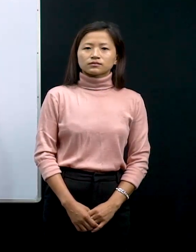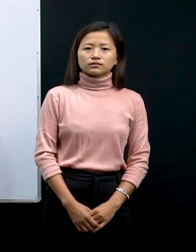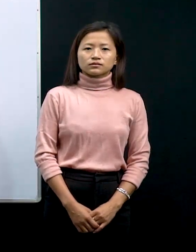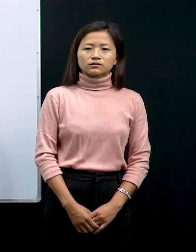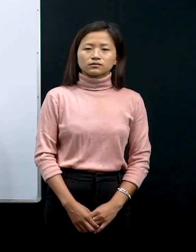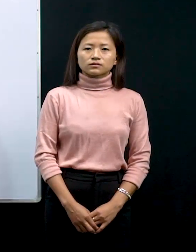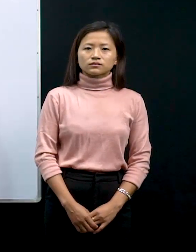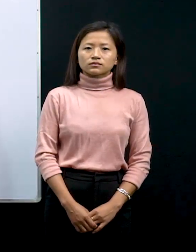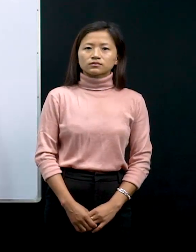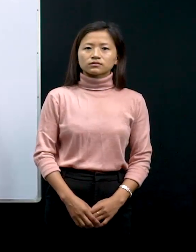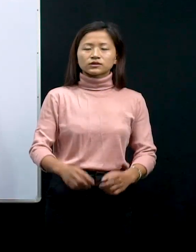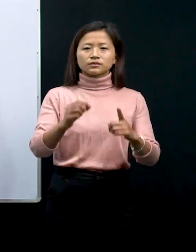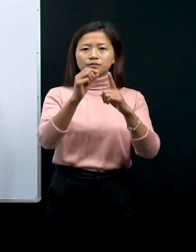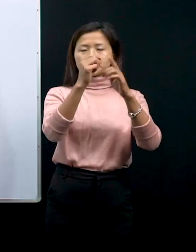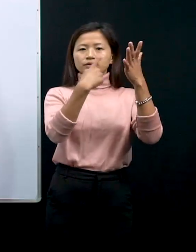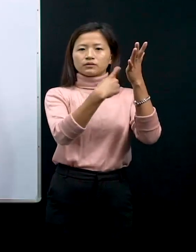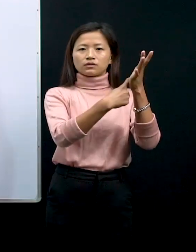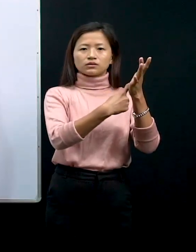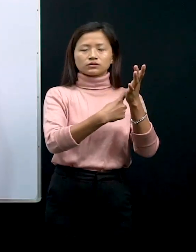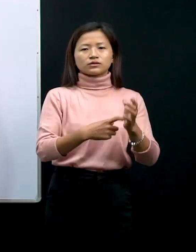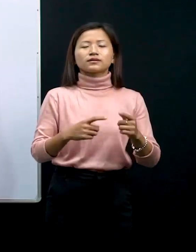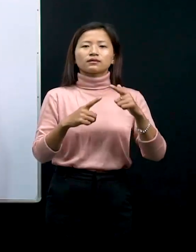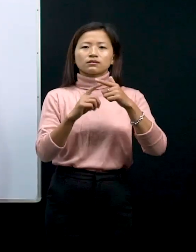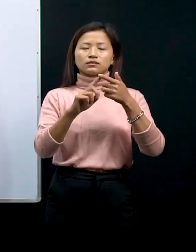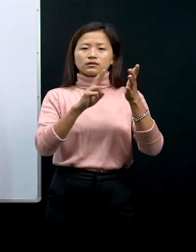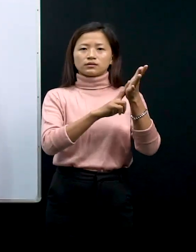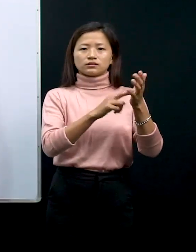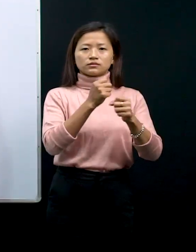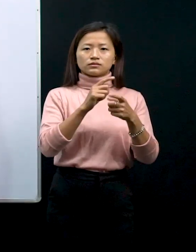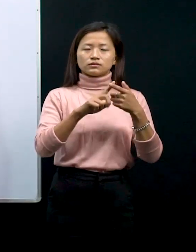R also, PR also is on tangent.